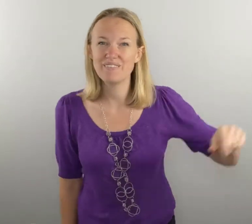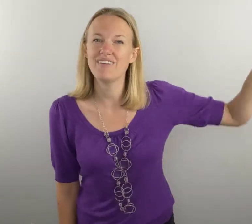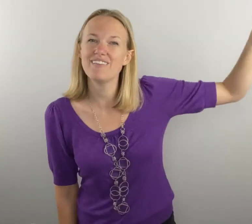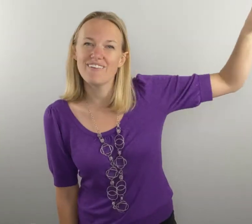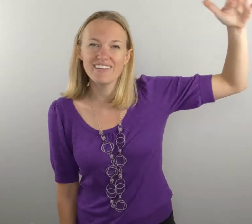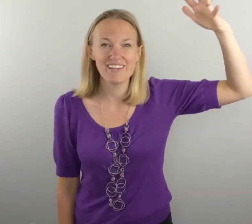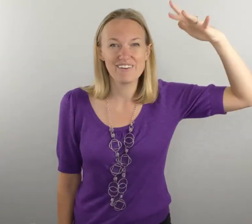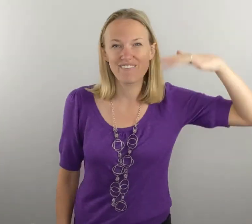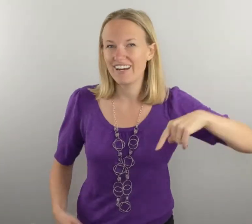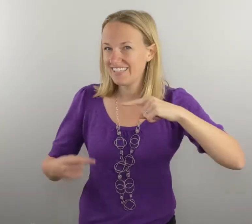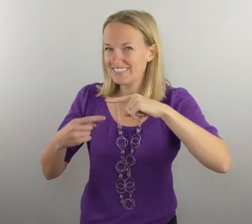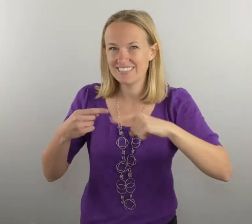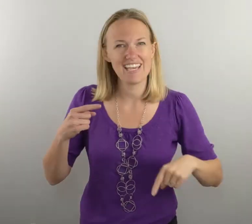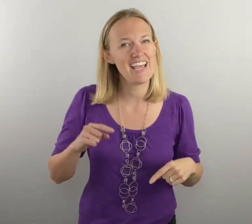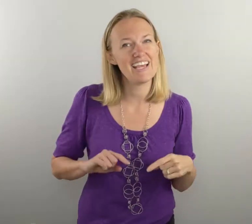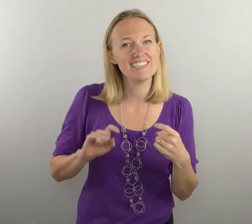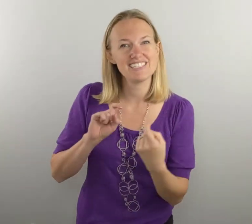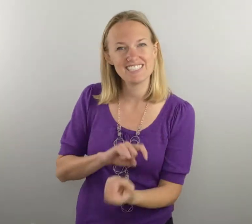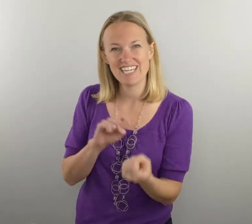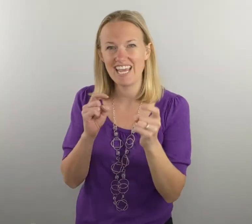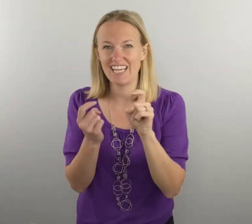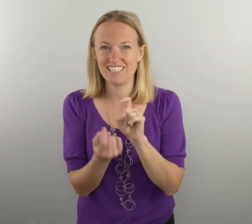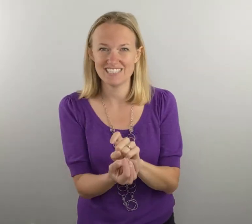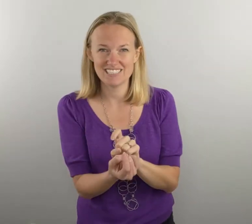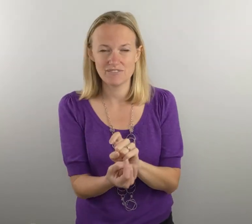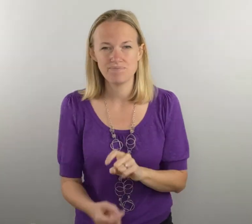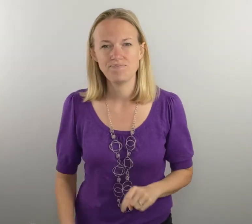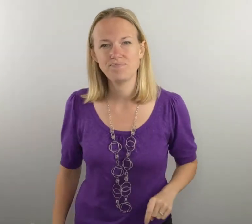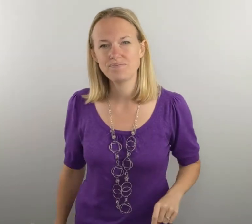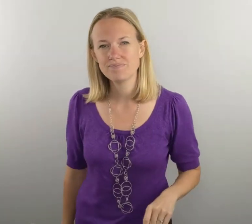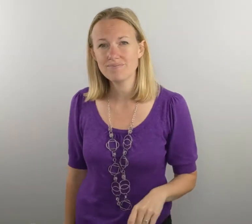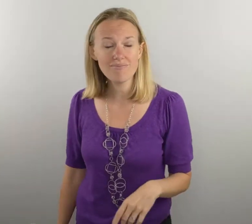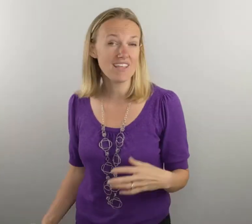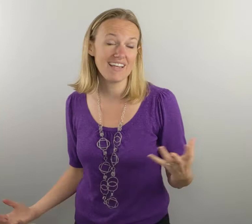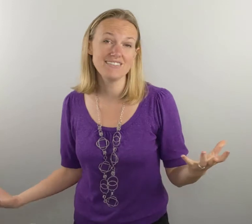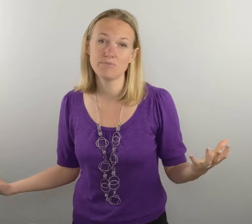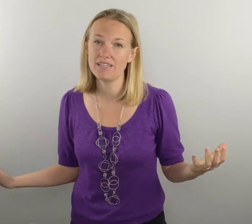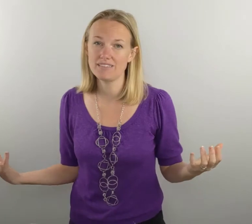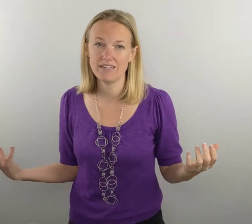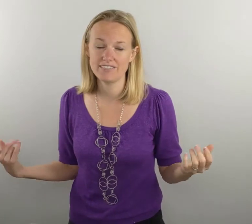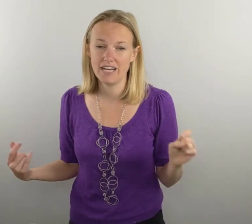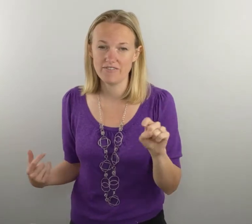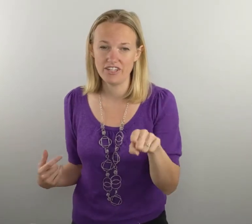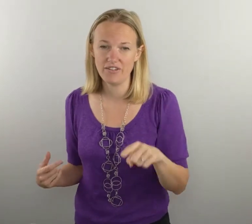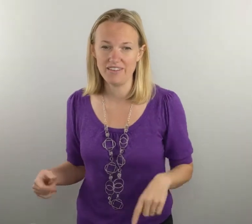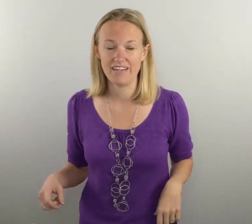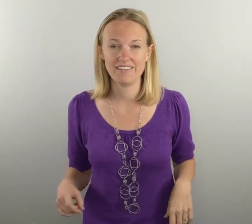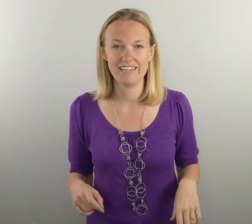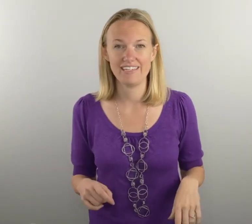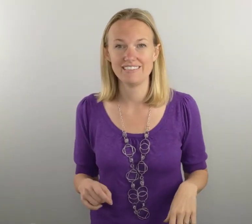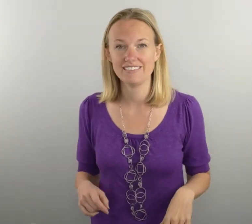be the one that grace can't change. Okay, so probably don't have time for you in there at the end. So